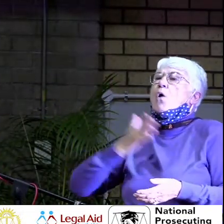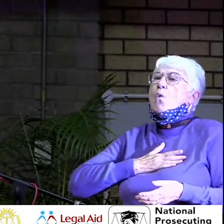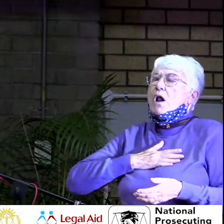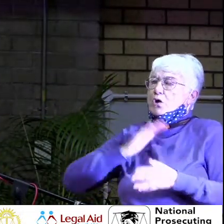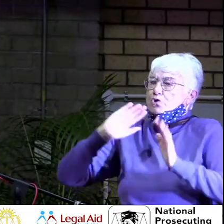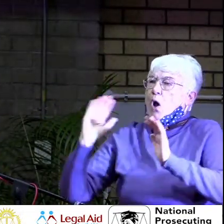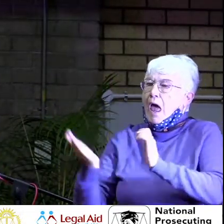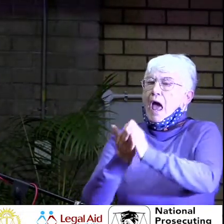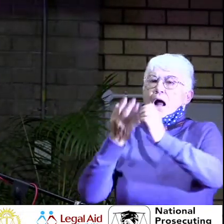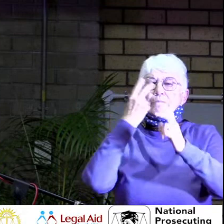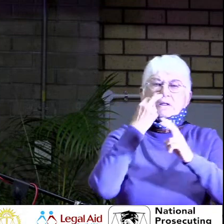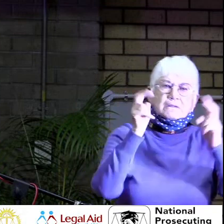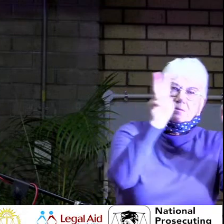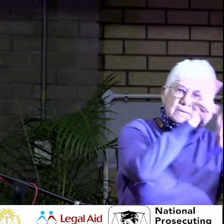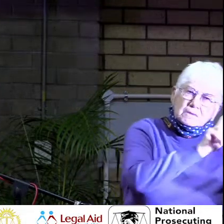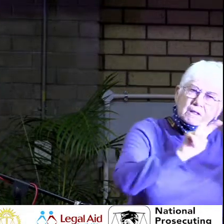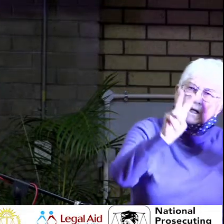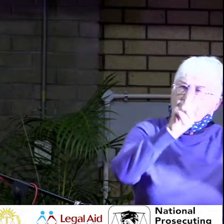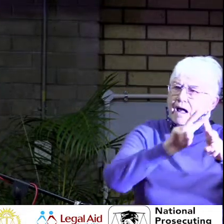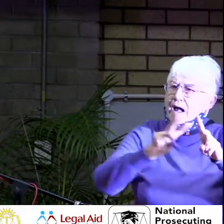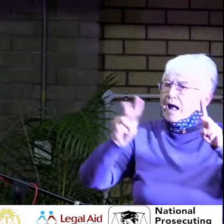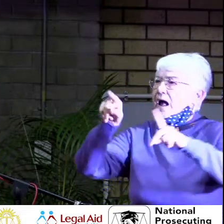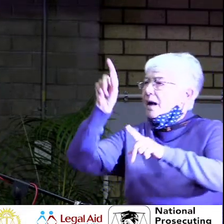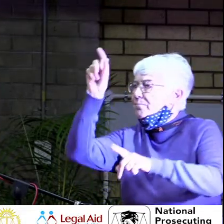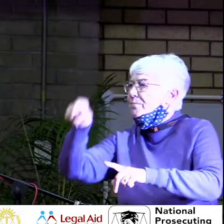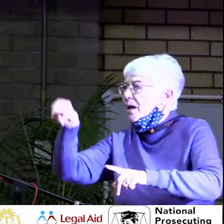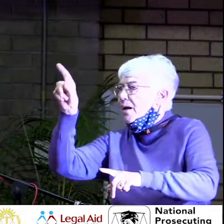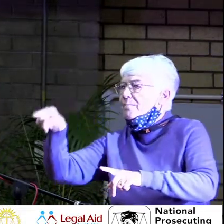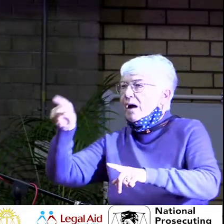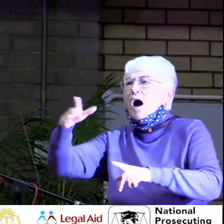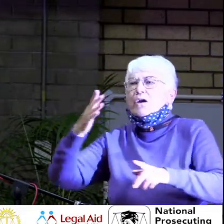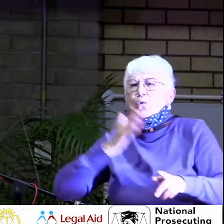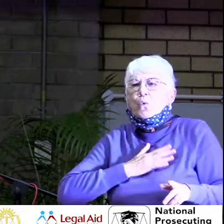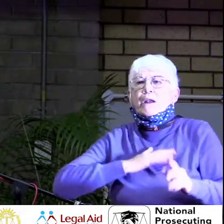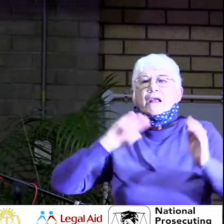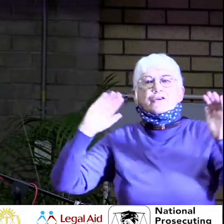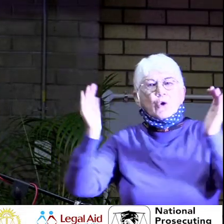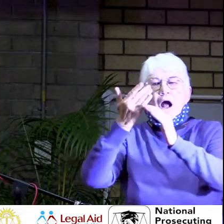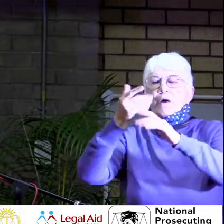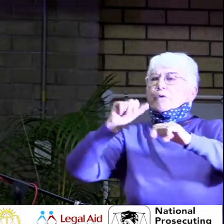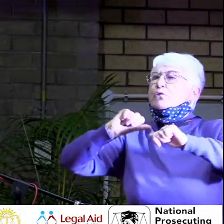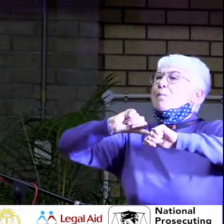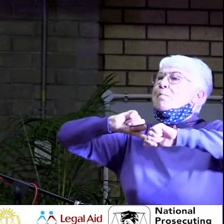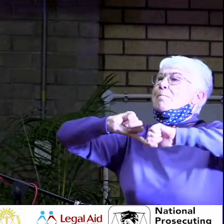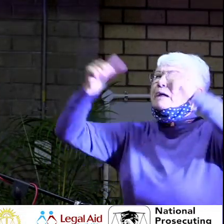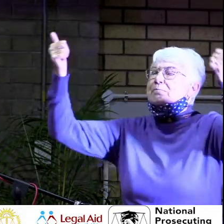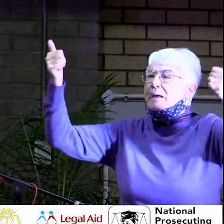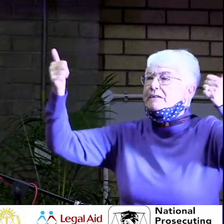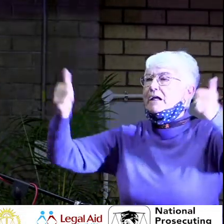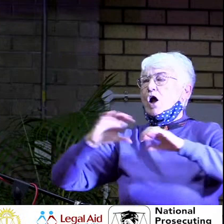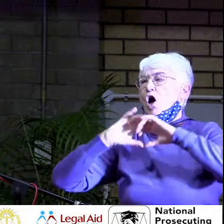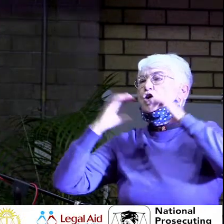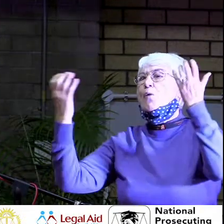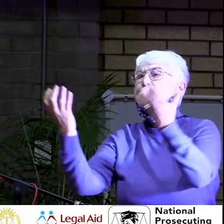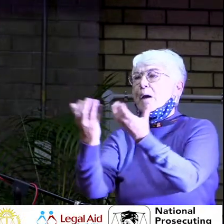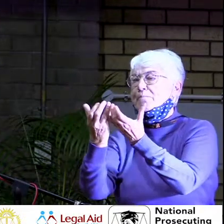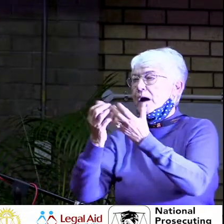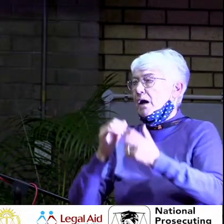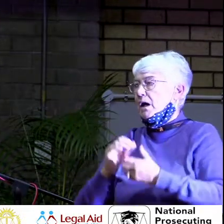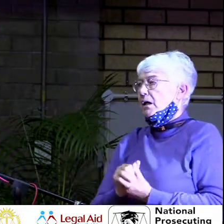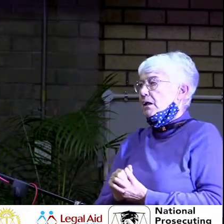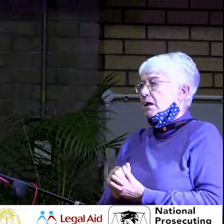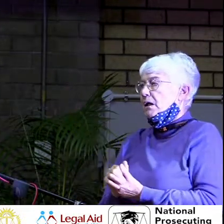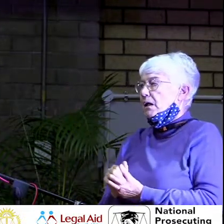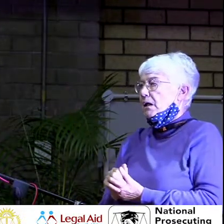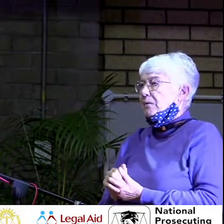on a challenge to face these difficult challenges that we experience every day. However, it looks like our